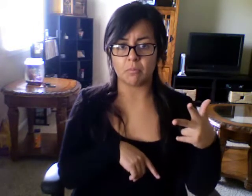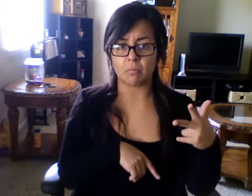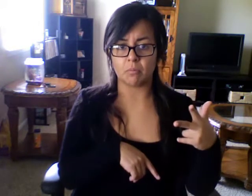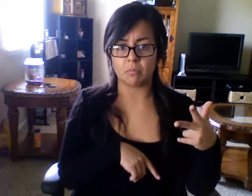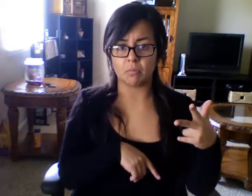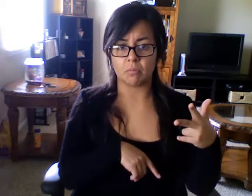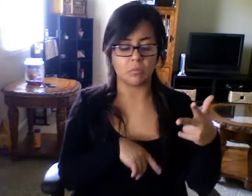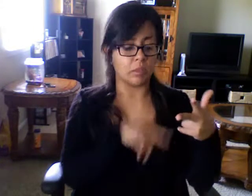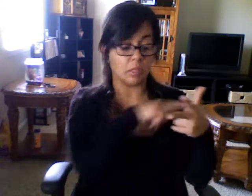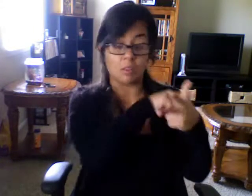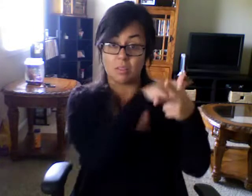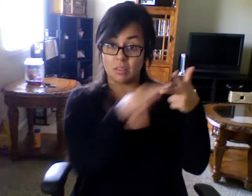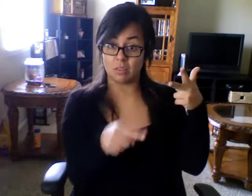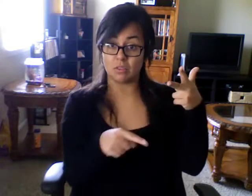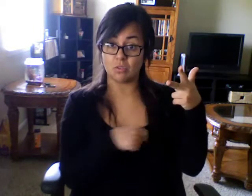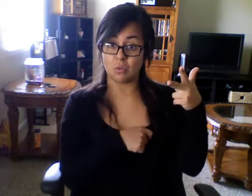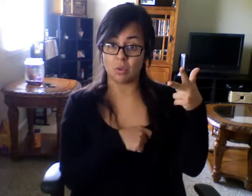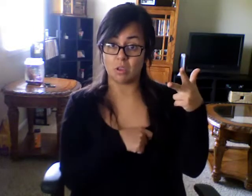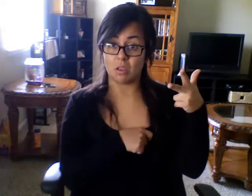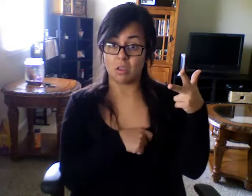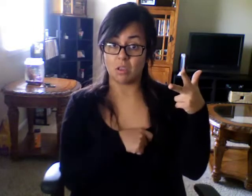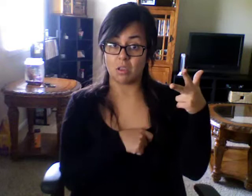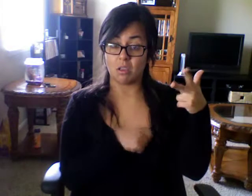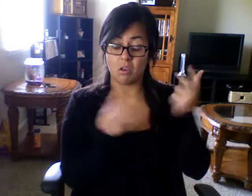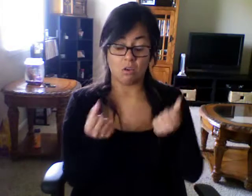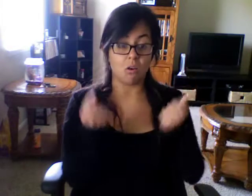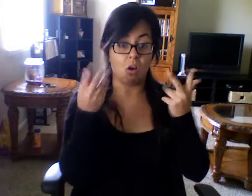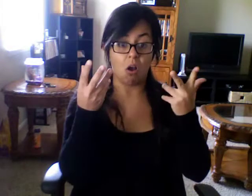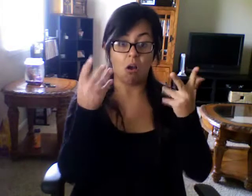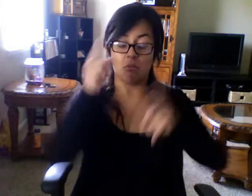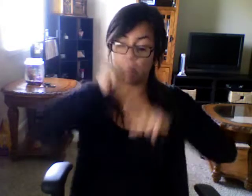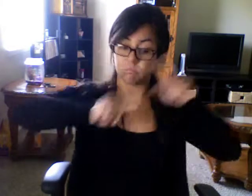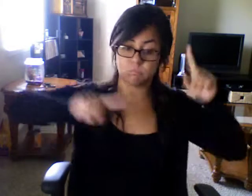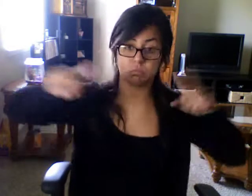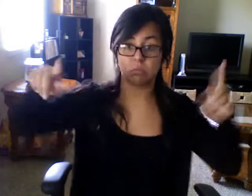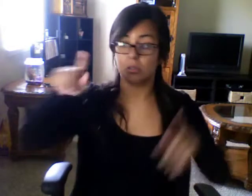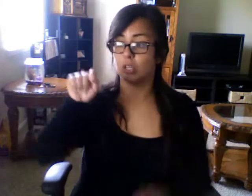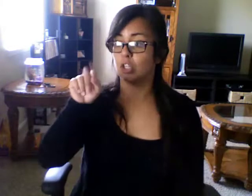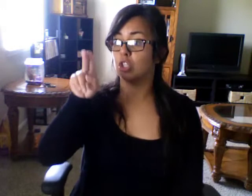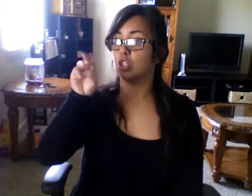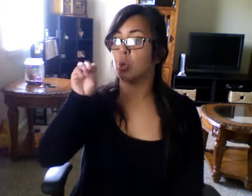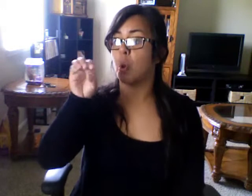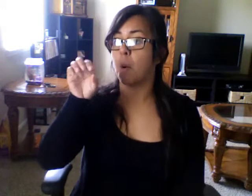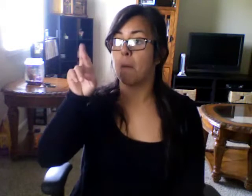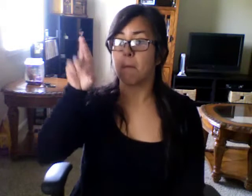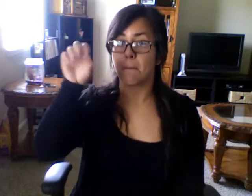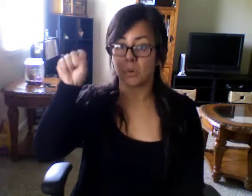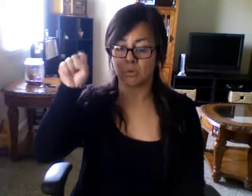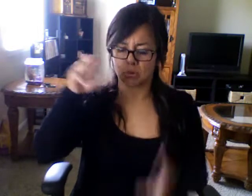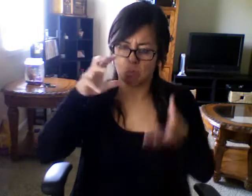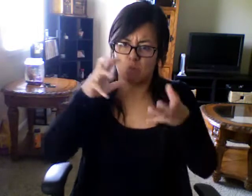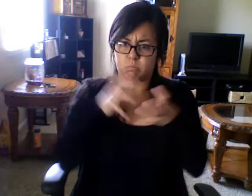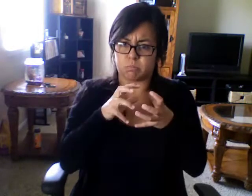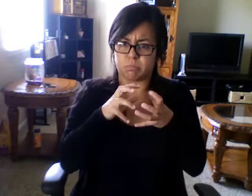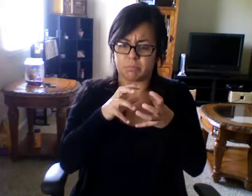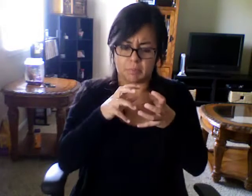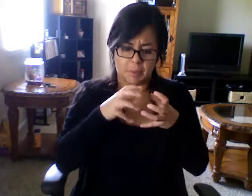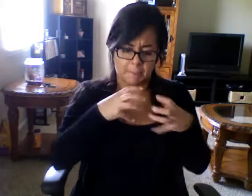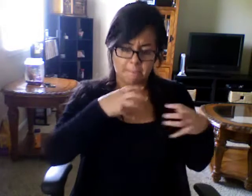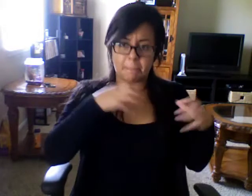three horsemen of the apocalypse that is cancer. There's no RAS, no MYC, no P53 drug. And you might fairly